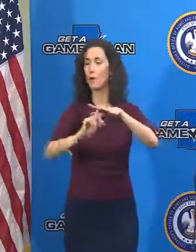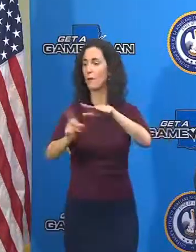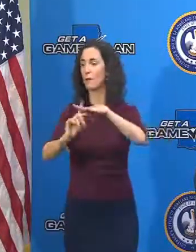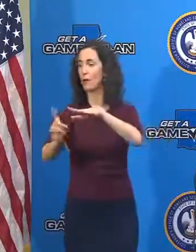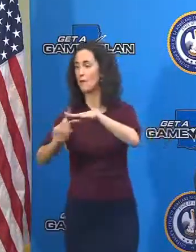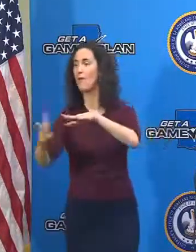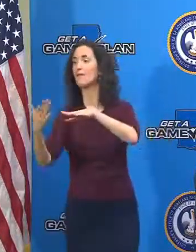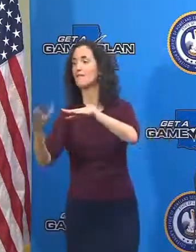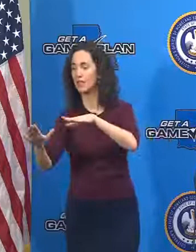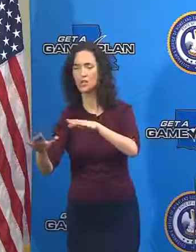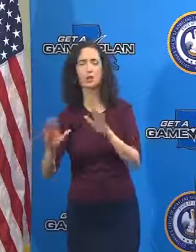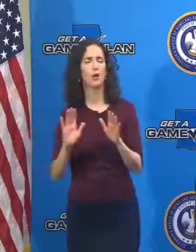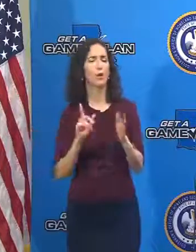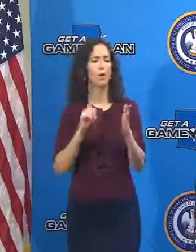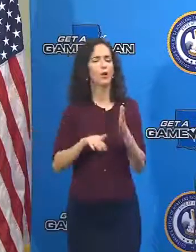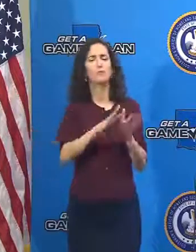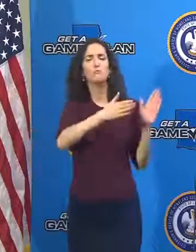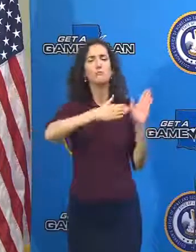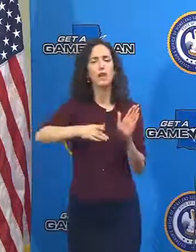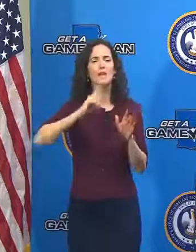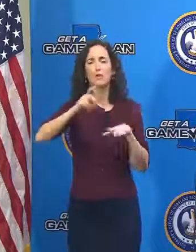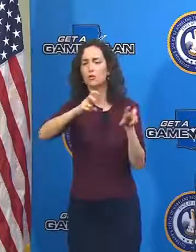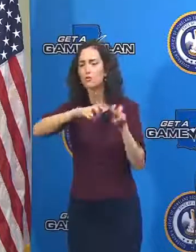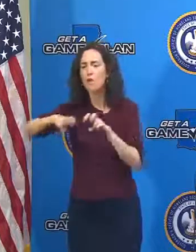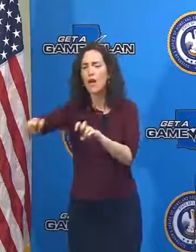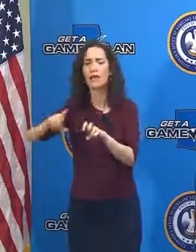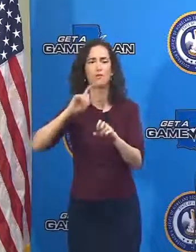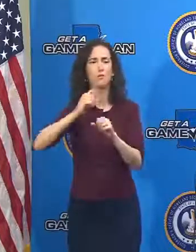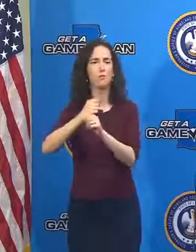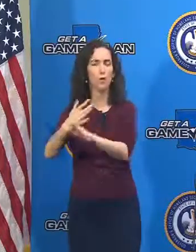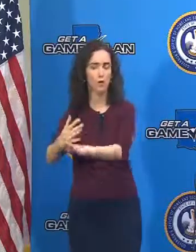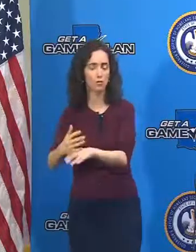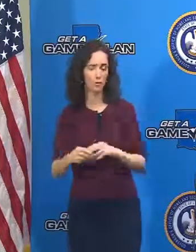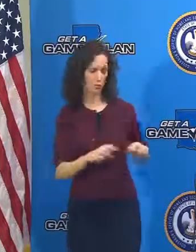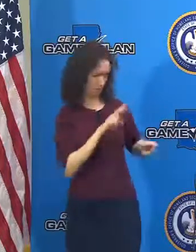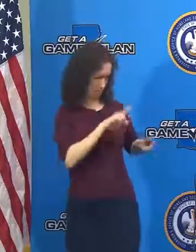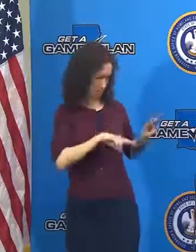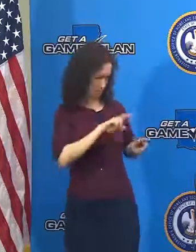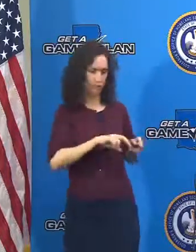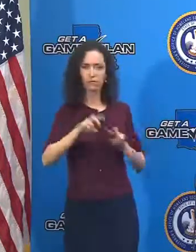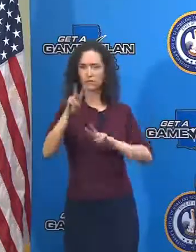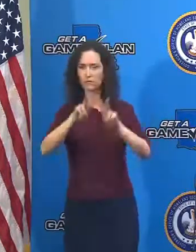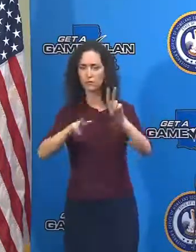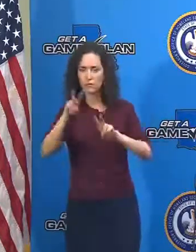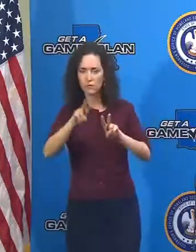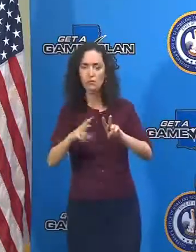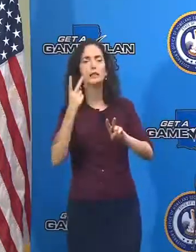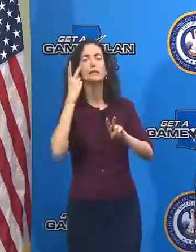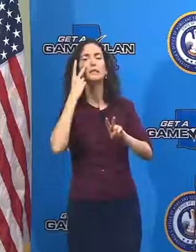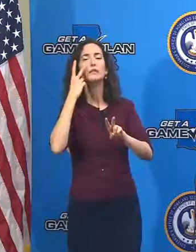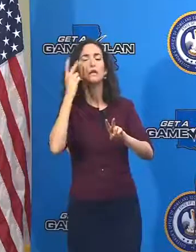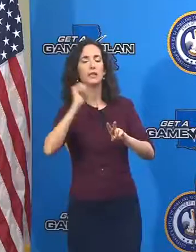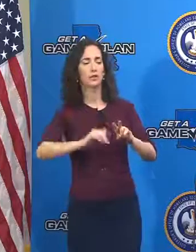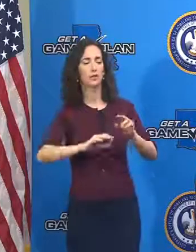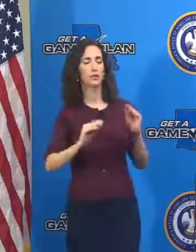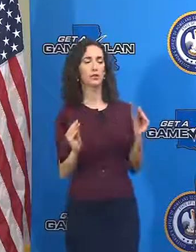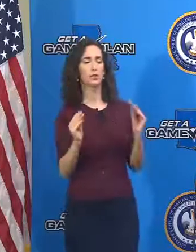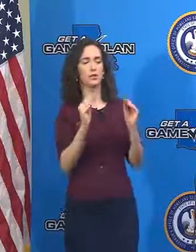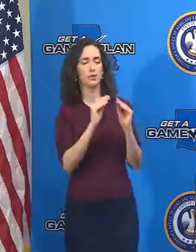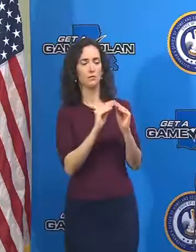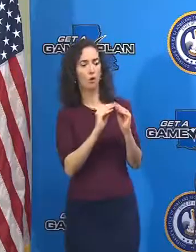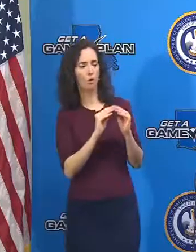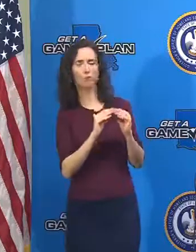post-evacuation, and post-transition to see whether or not the facts in those two areas would lead to additional supplementation